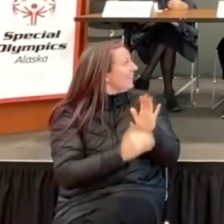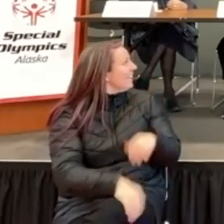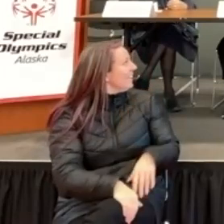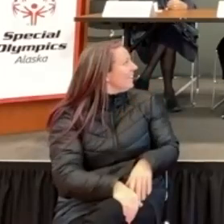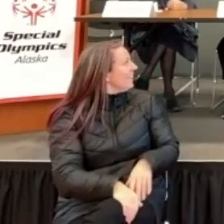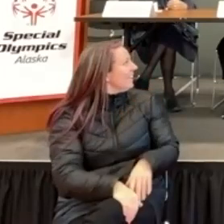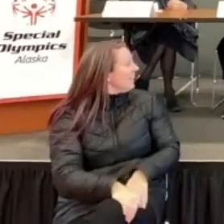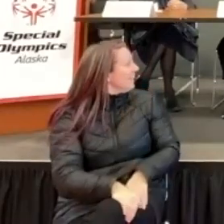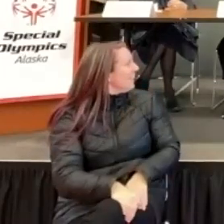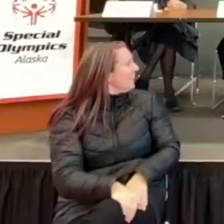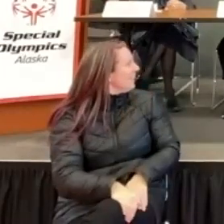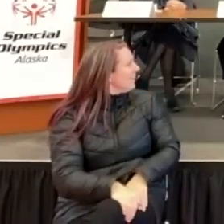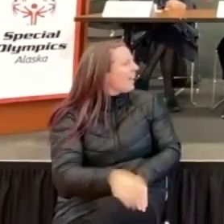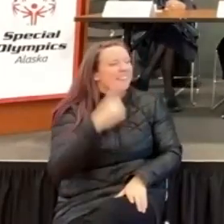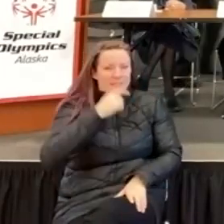Hi, my name is Mike.